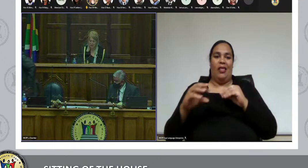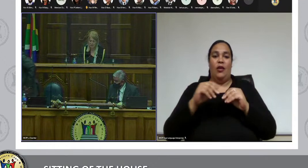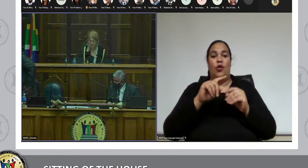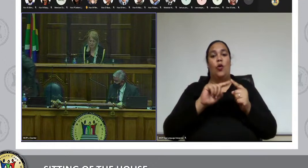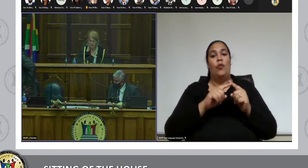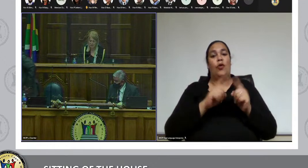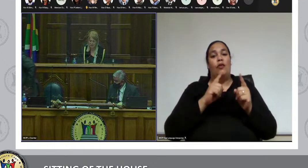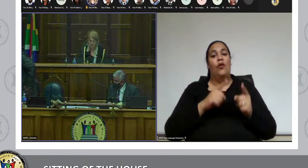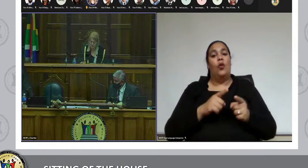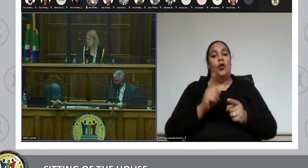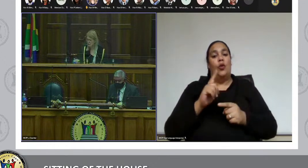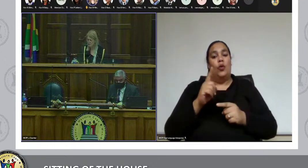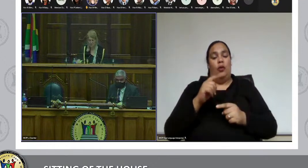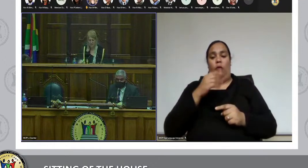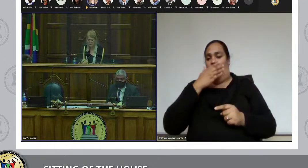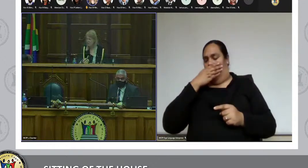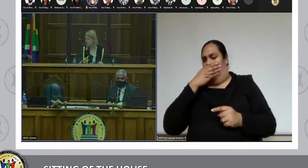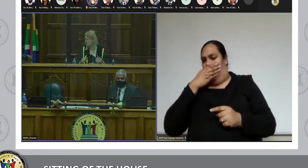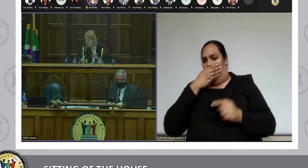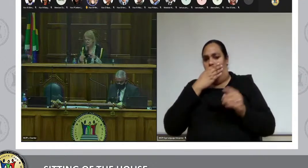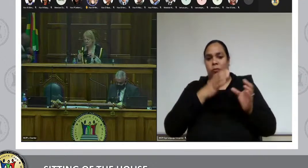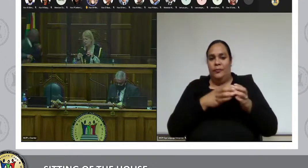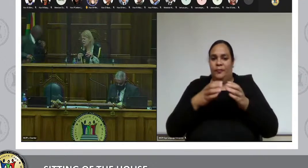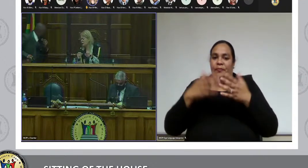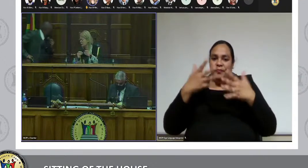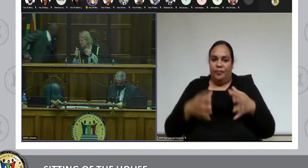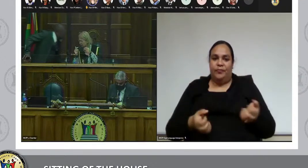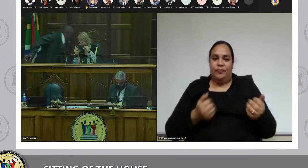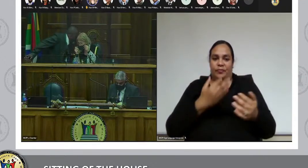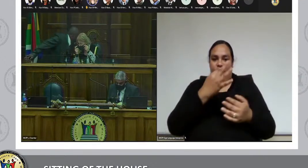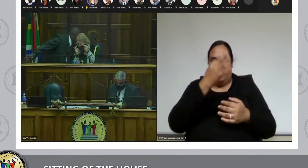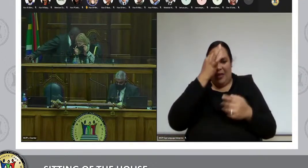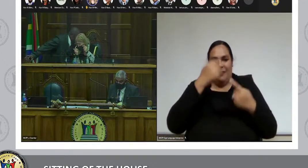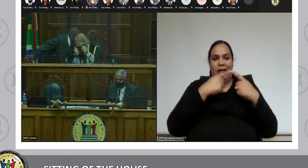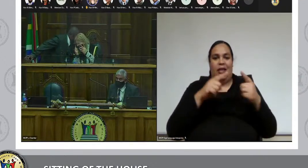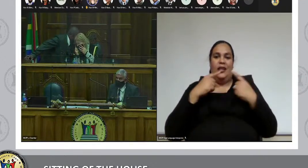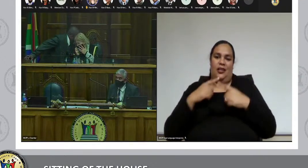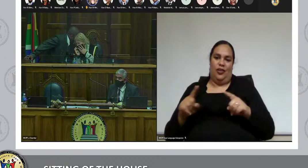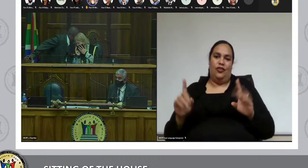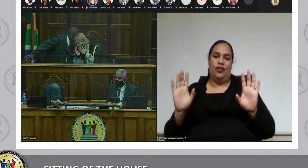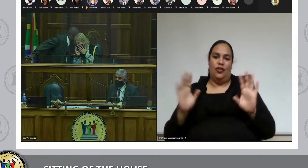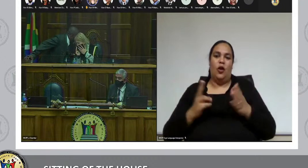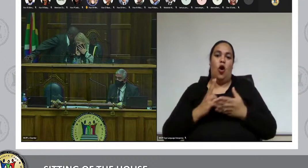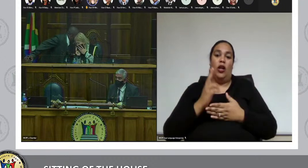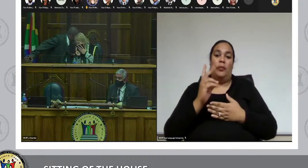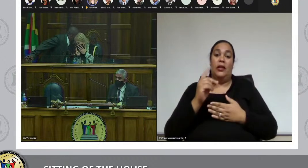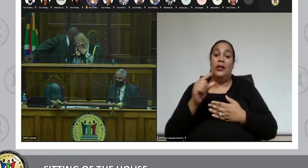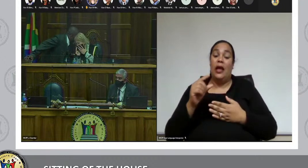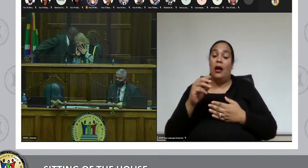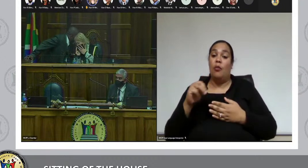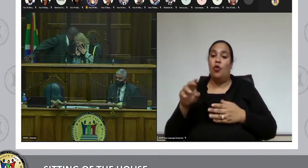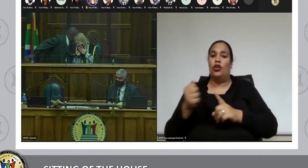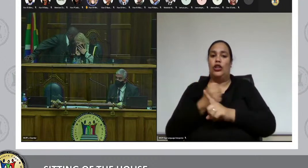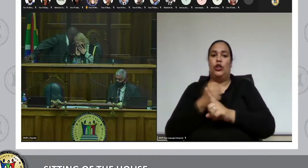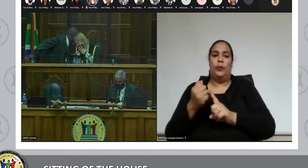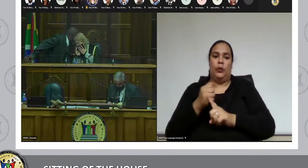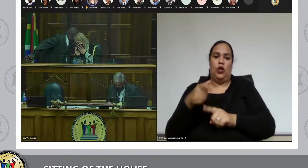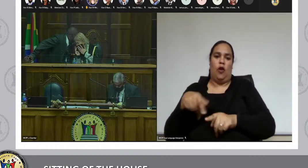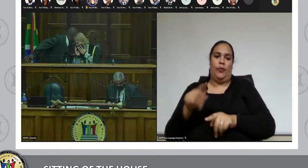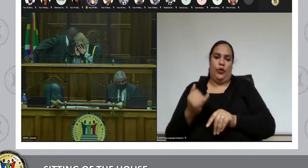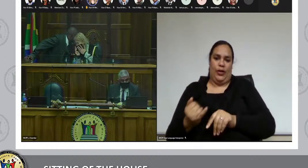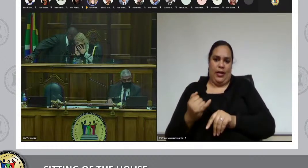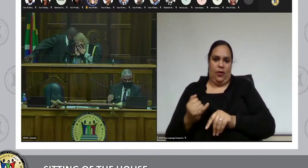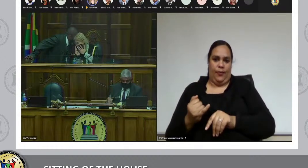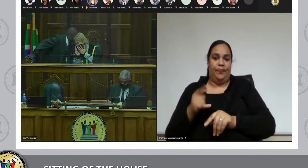point of order? Parties have had an opportunity to provide 3-minute declarations. Honourable Dugmore is abusing of the opportunity at the